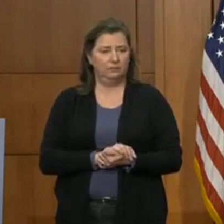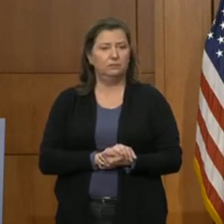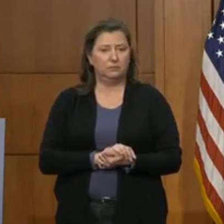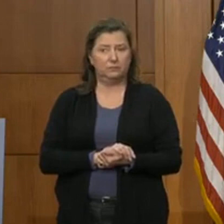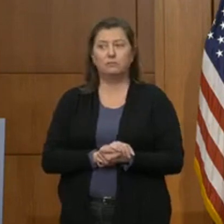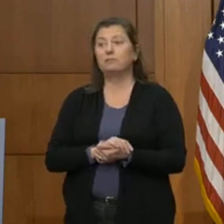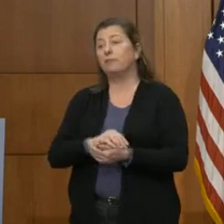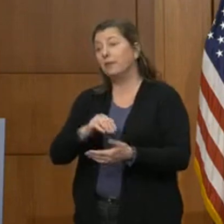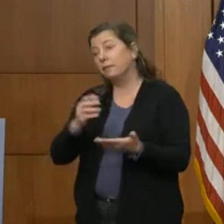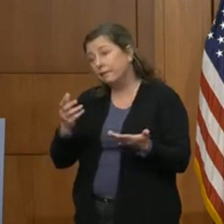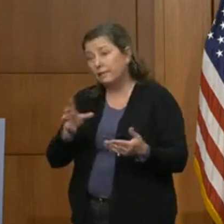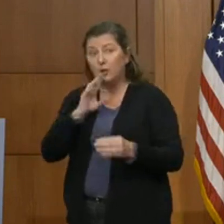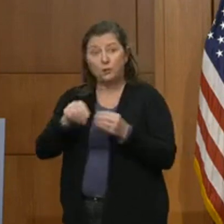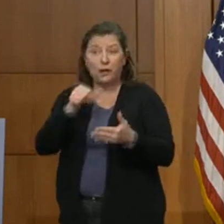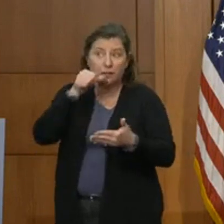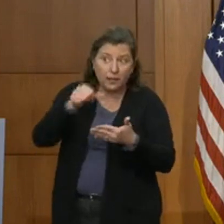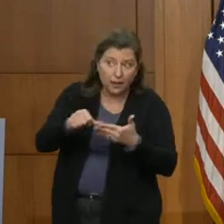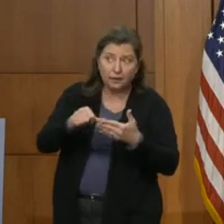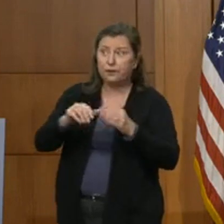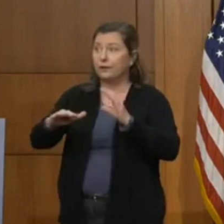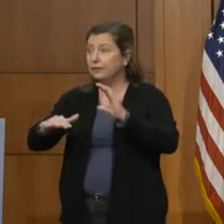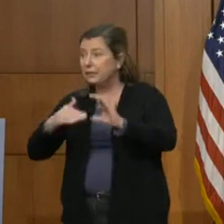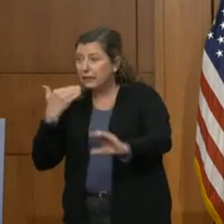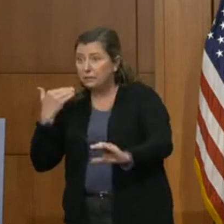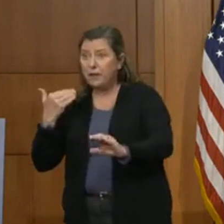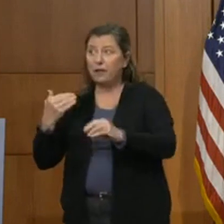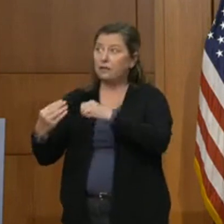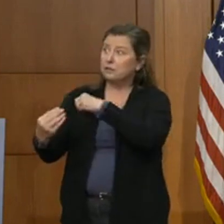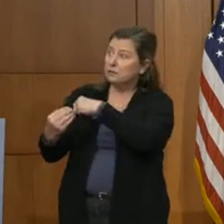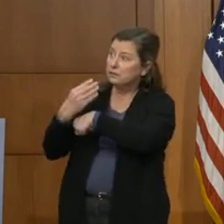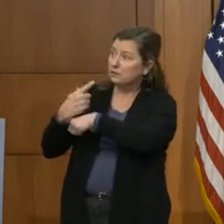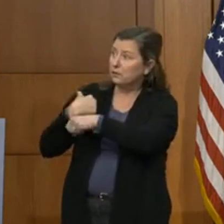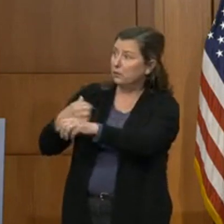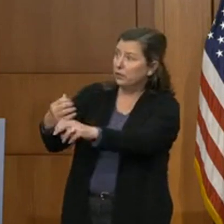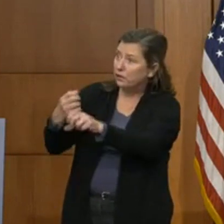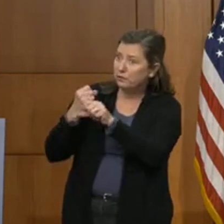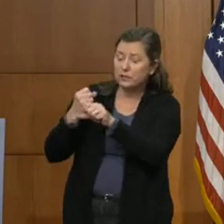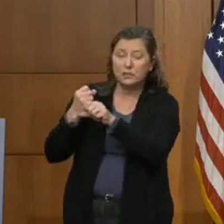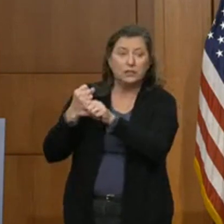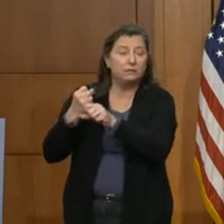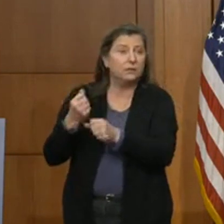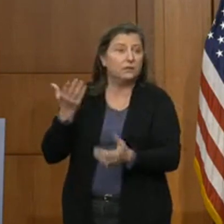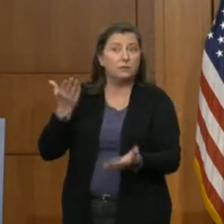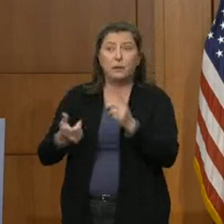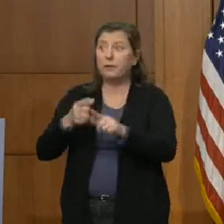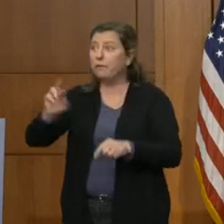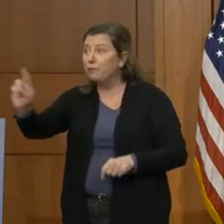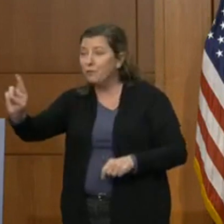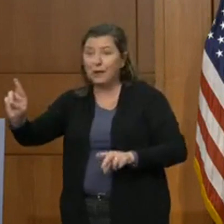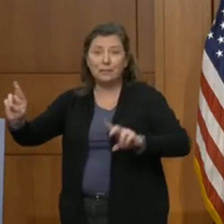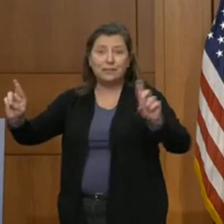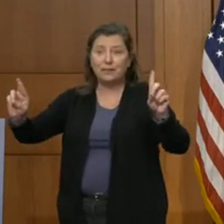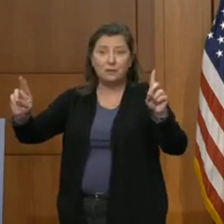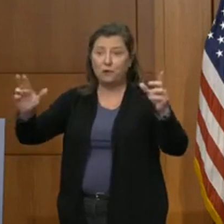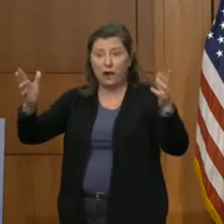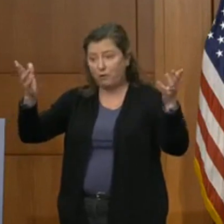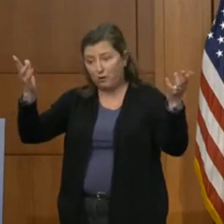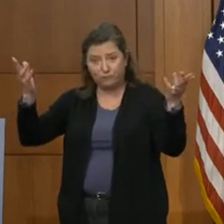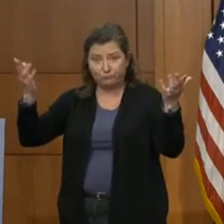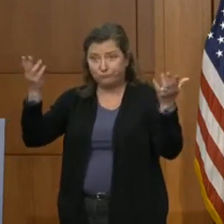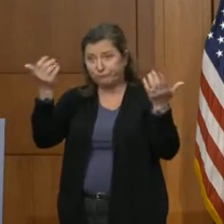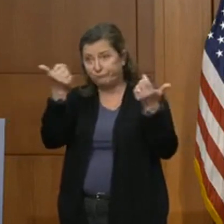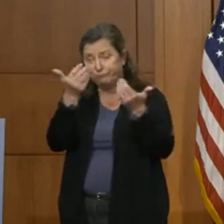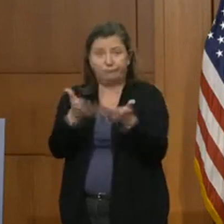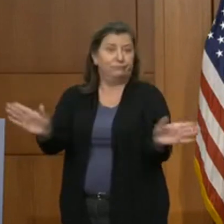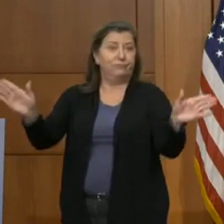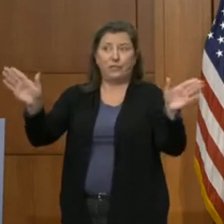the emails, any type of input that we receive, whether they be Republican, Democrat, or just